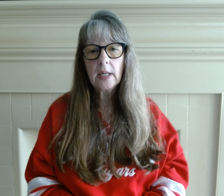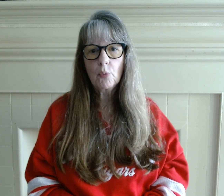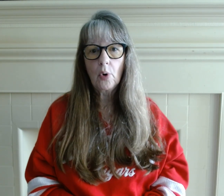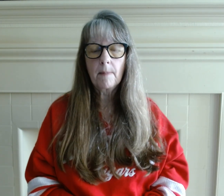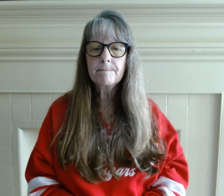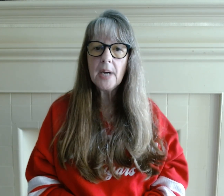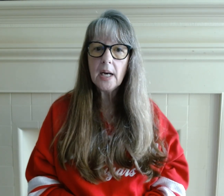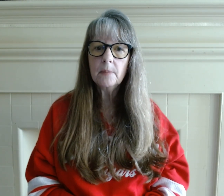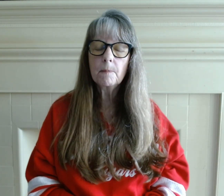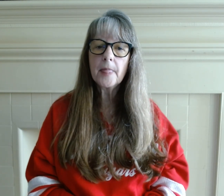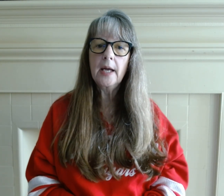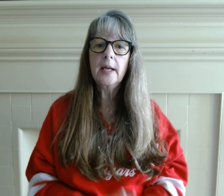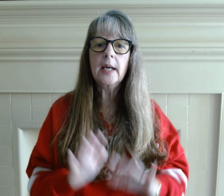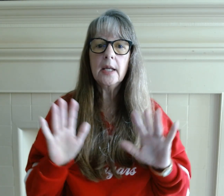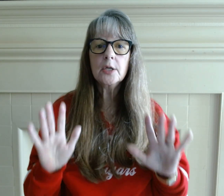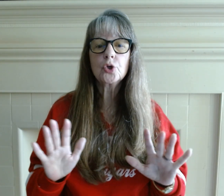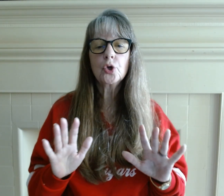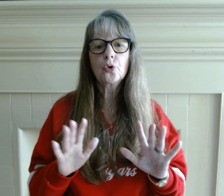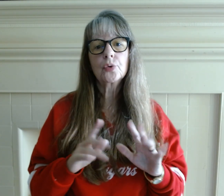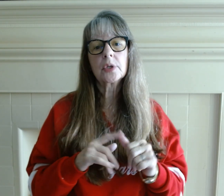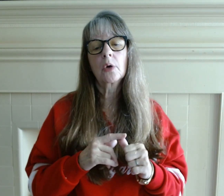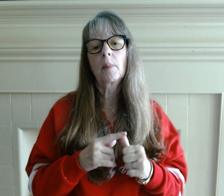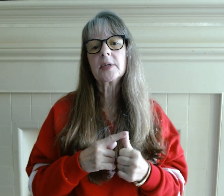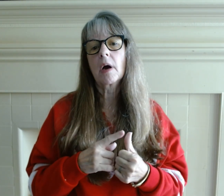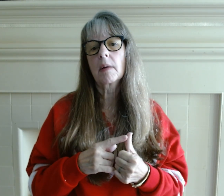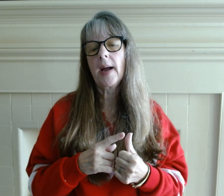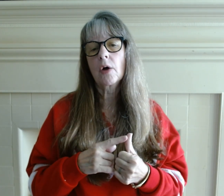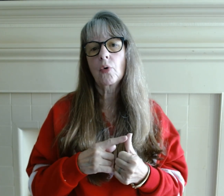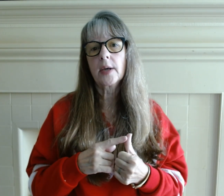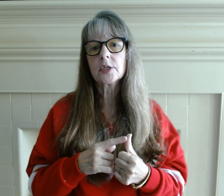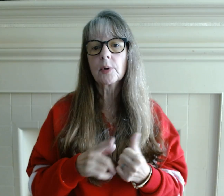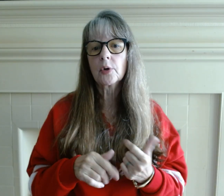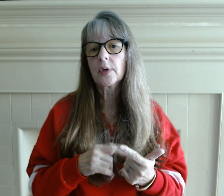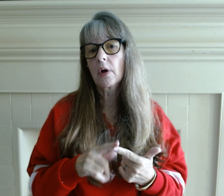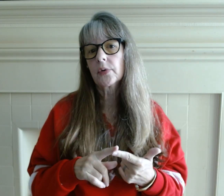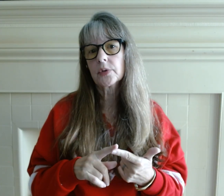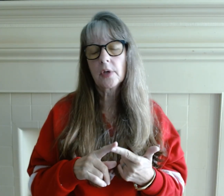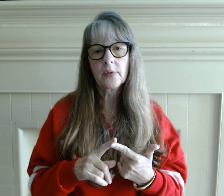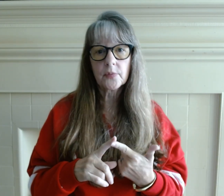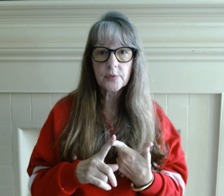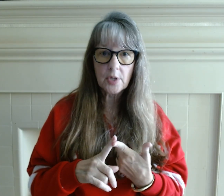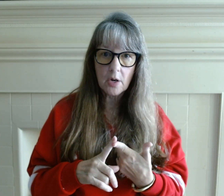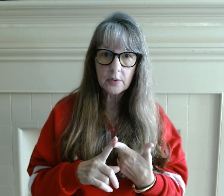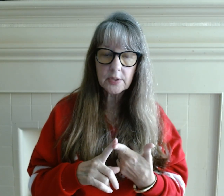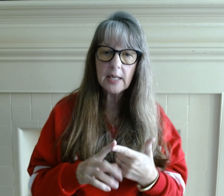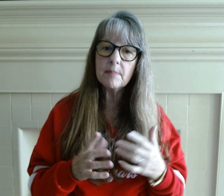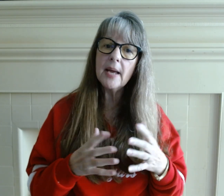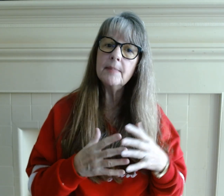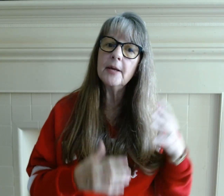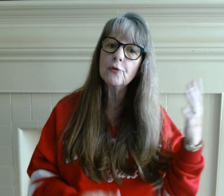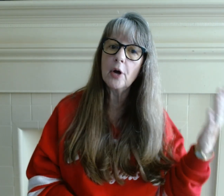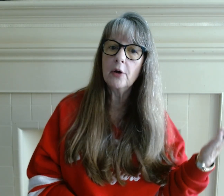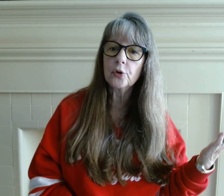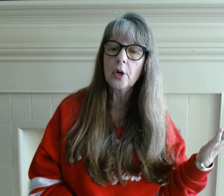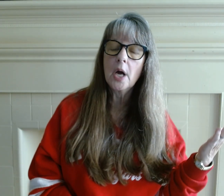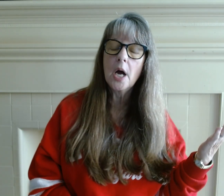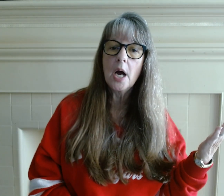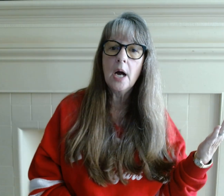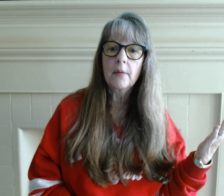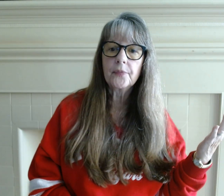anymore, but it is used when we talk about Christ's birth and all the songs, and it may be for other things